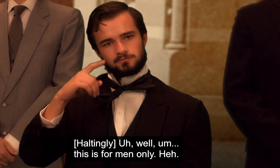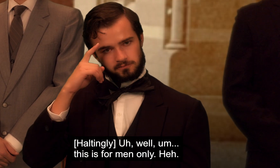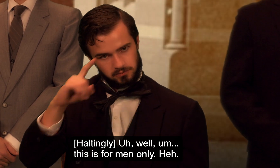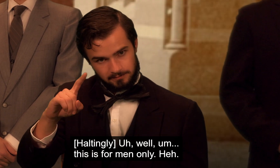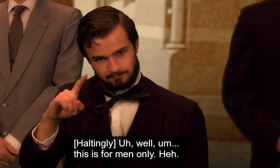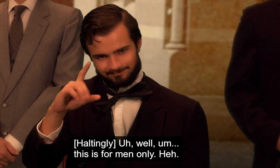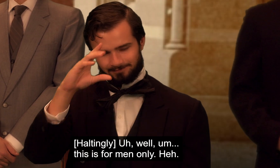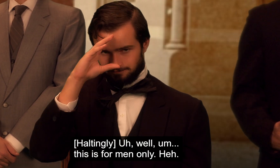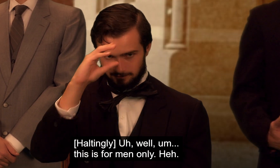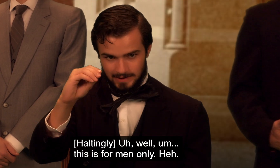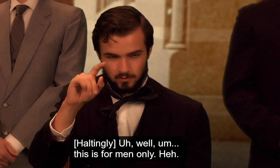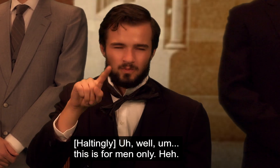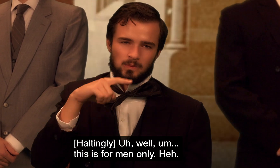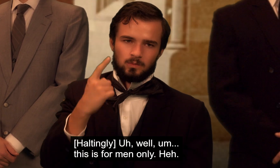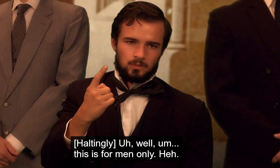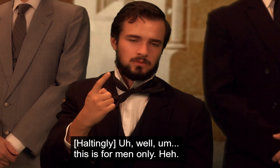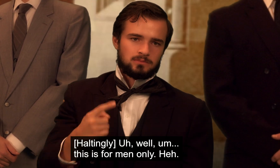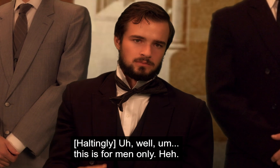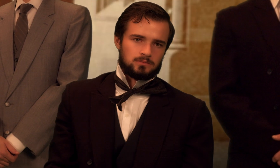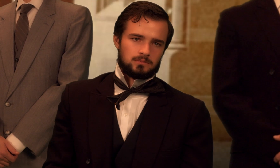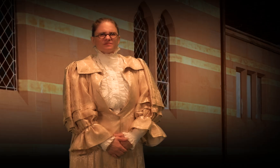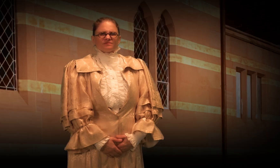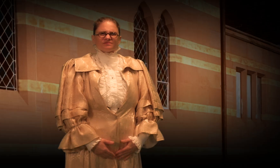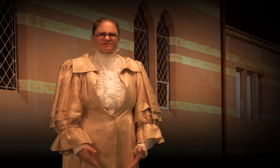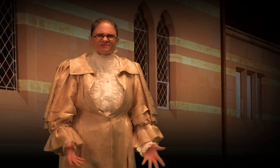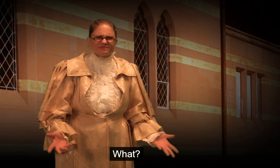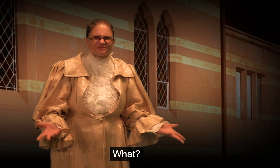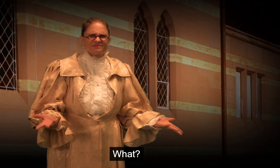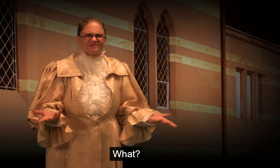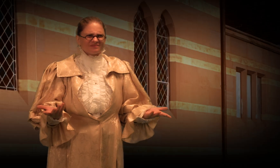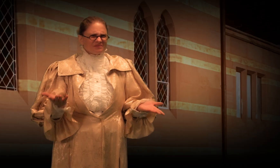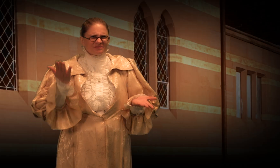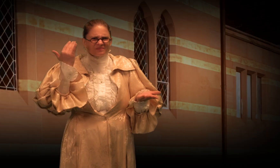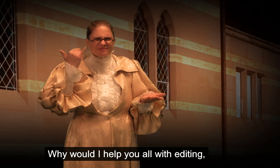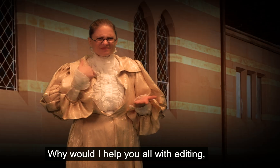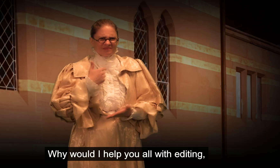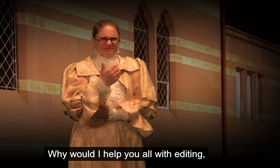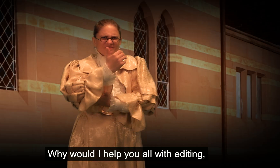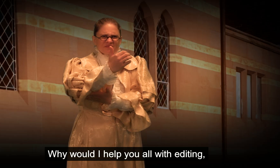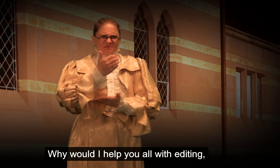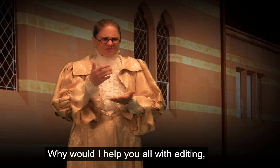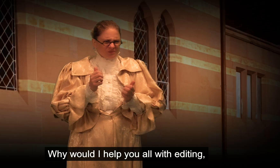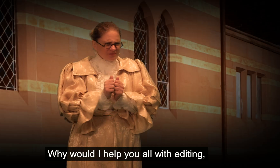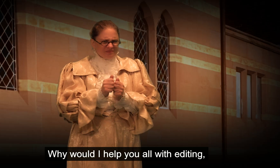This is for men only. What? Why would I help you all with